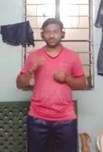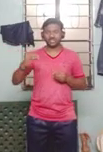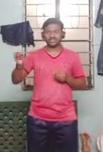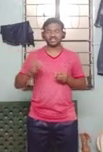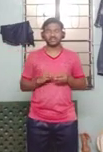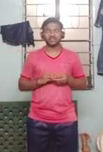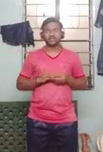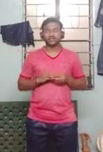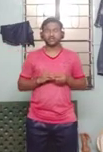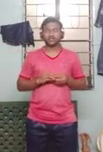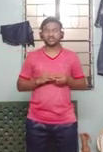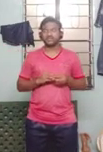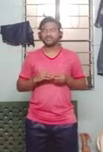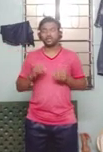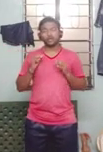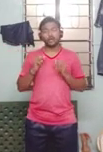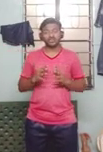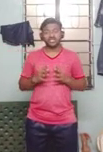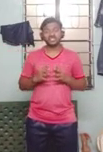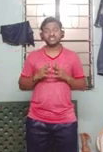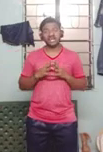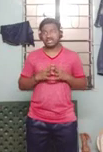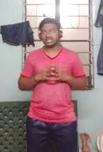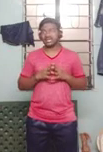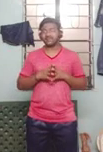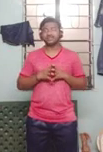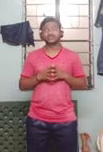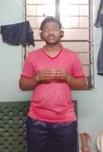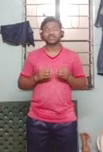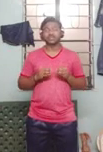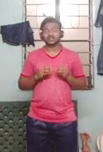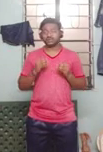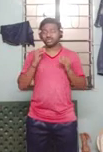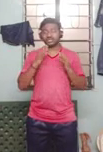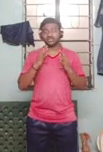life cycle of your object. Objects are having three